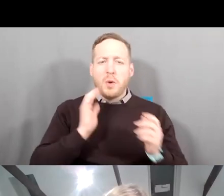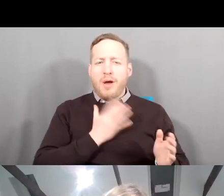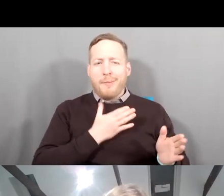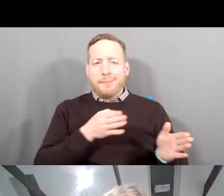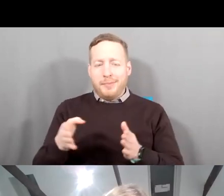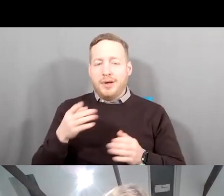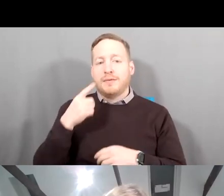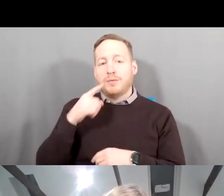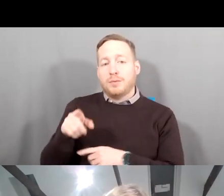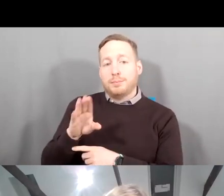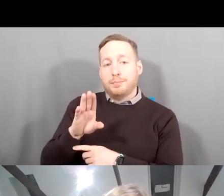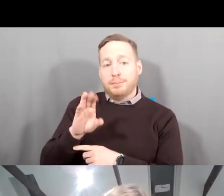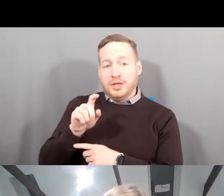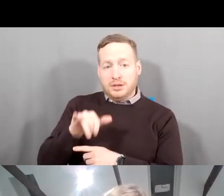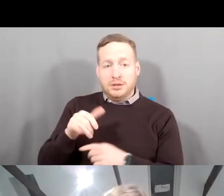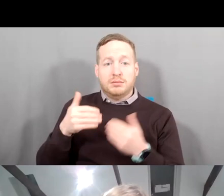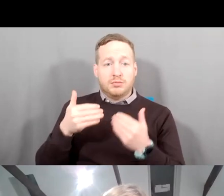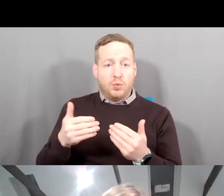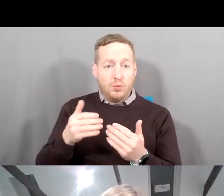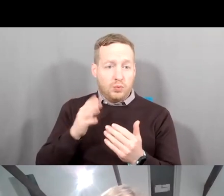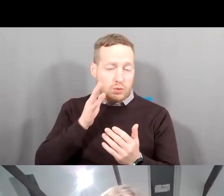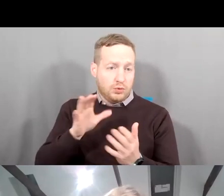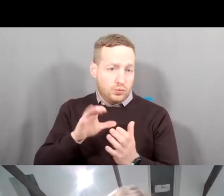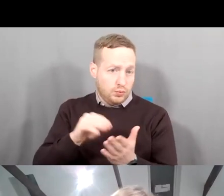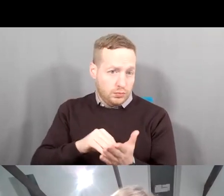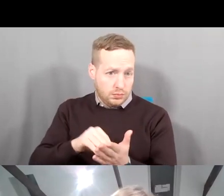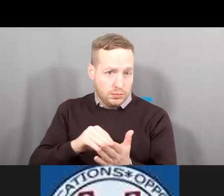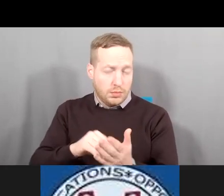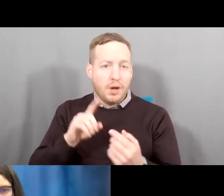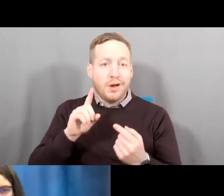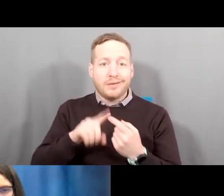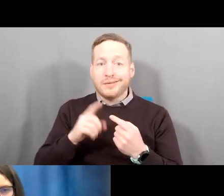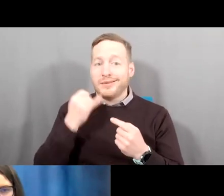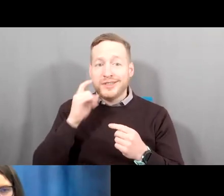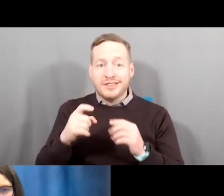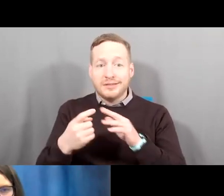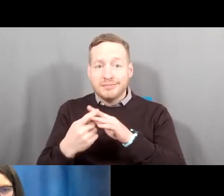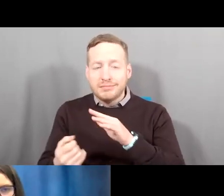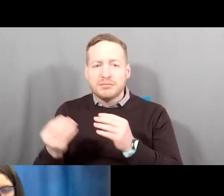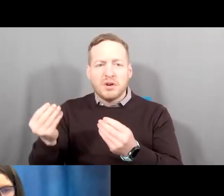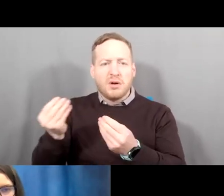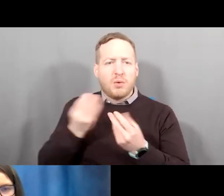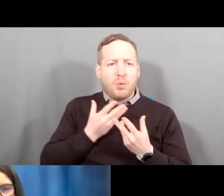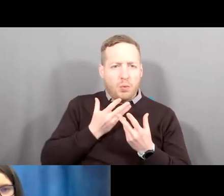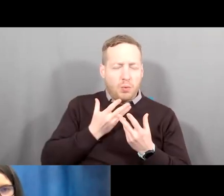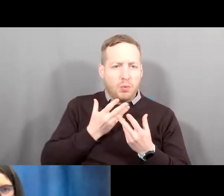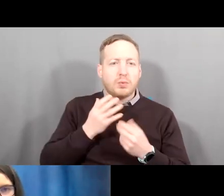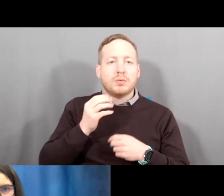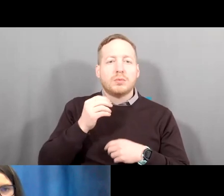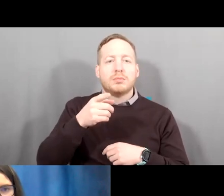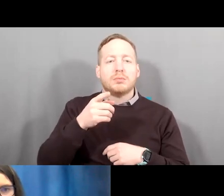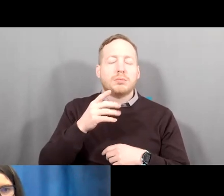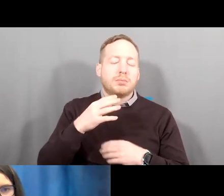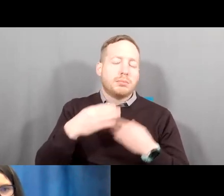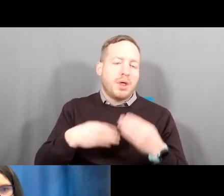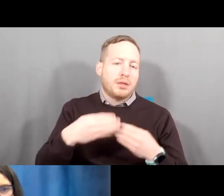Okay, very good. So the plan at this point would be for Betsy to go ahead and be the minute taker. And if she has to leave,